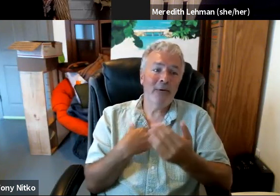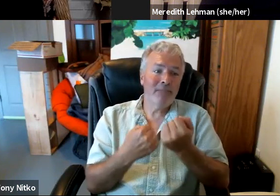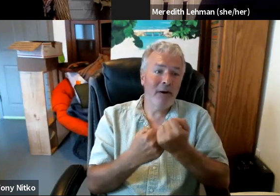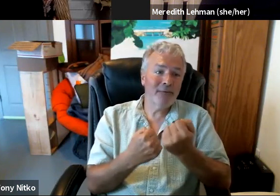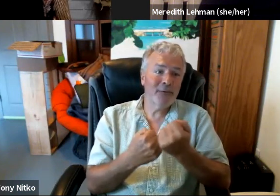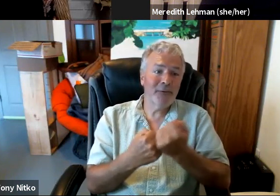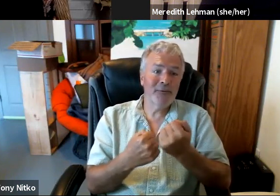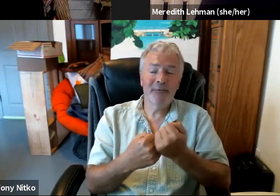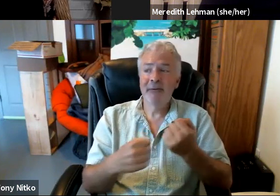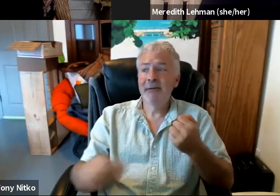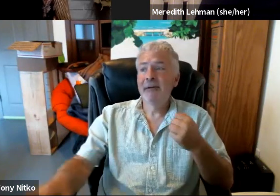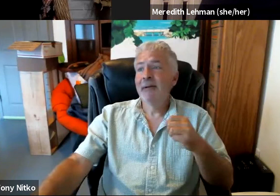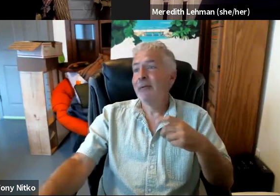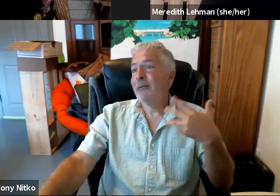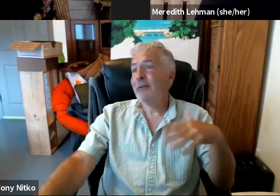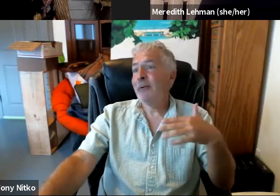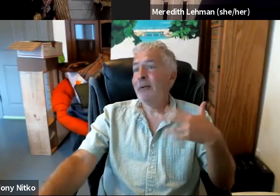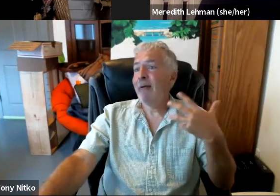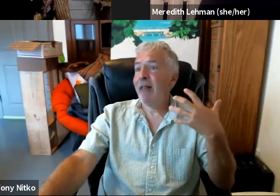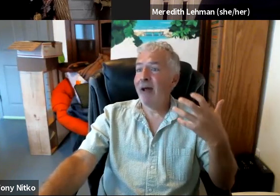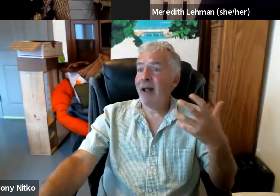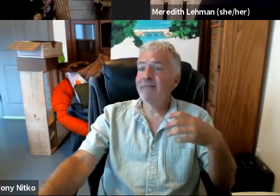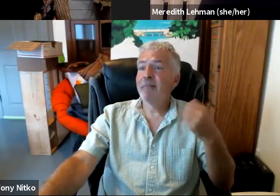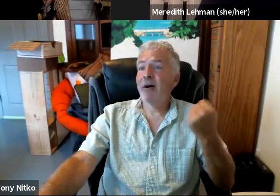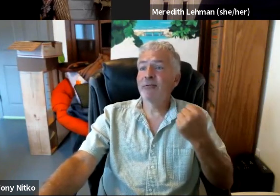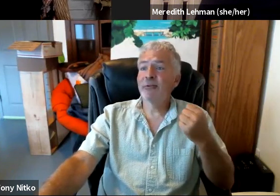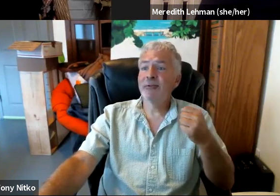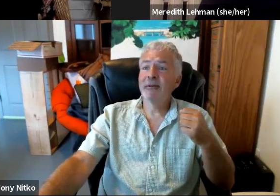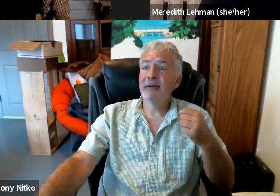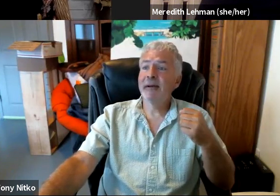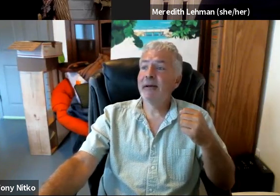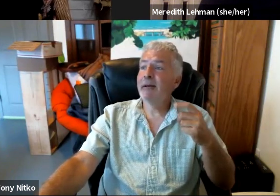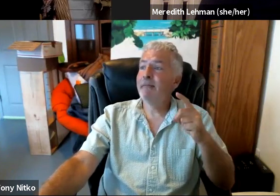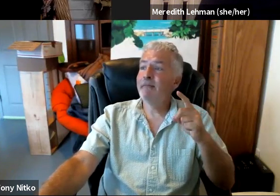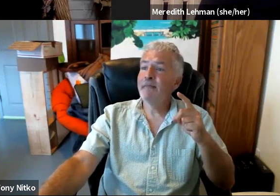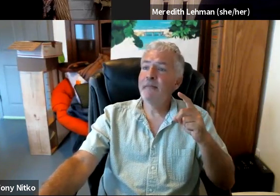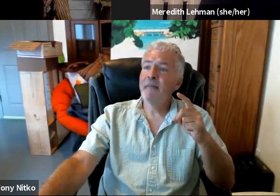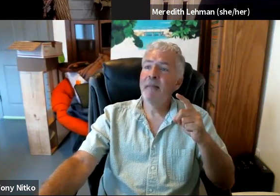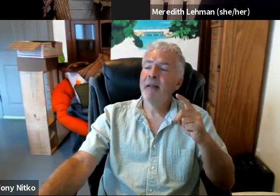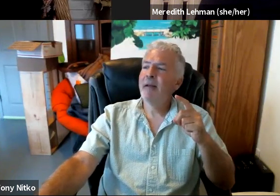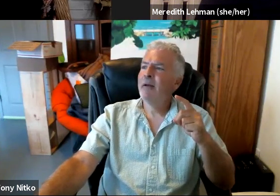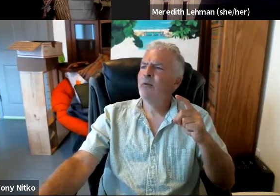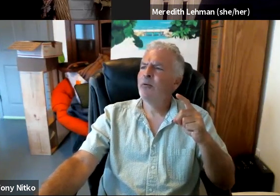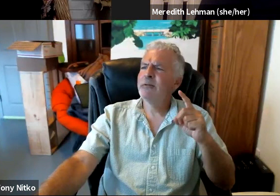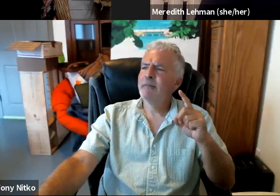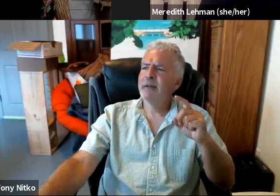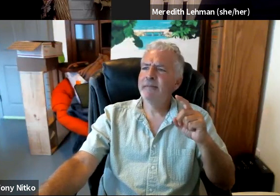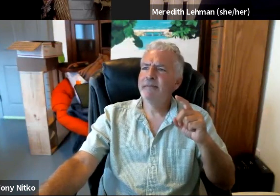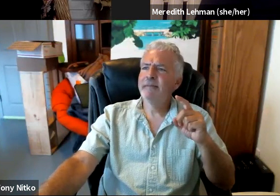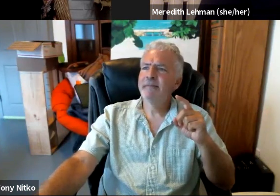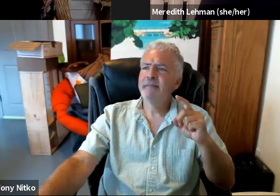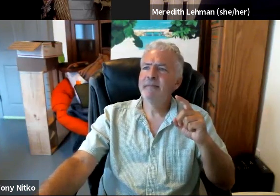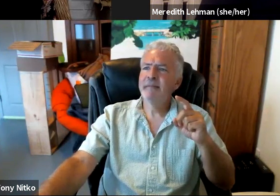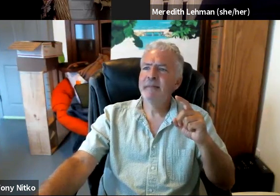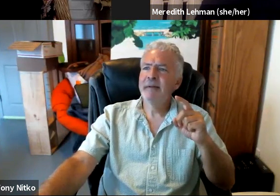And also we need to thank all of our sponsors, and we have a lot of sponsors. Let